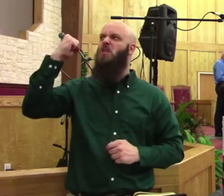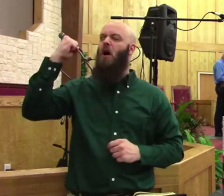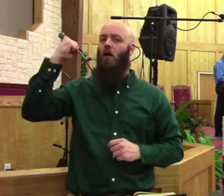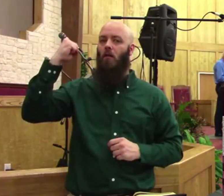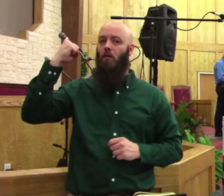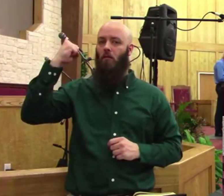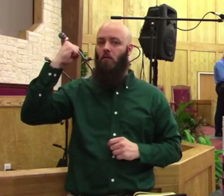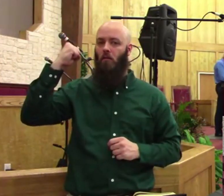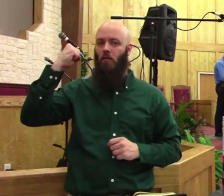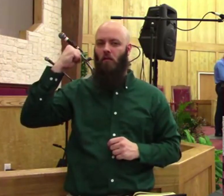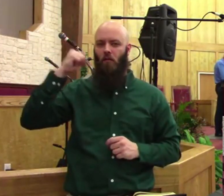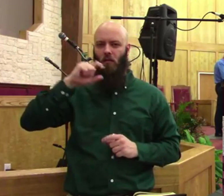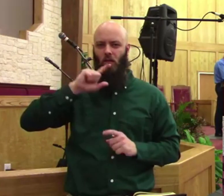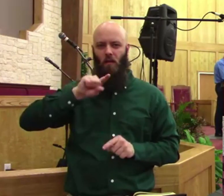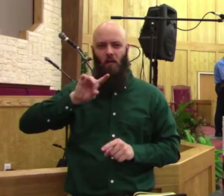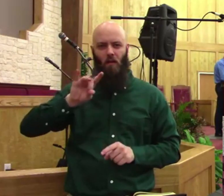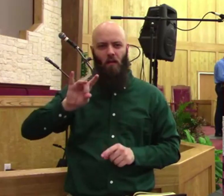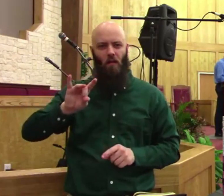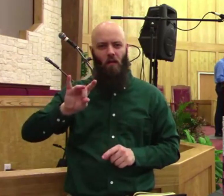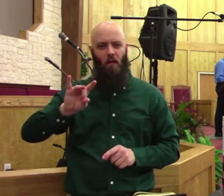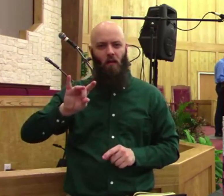this.